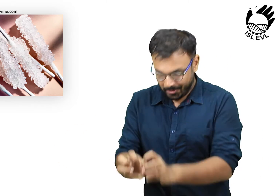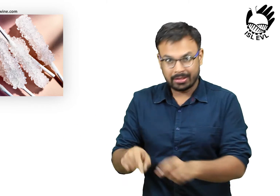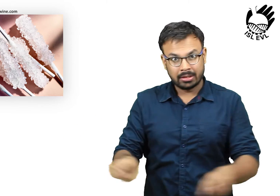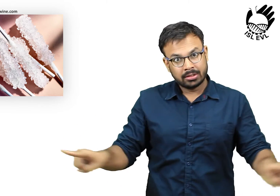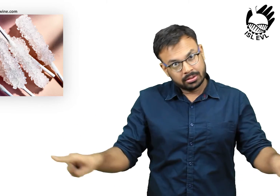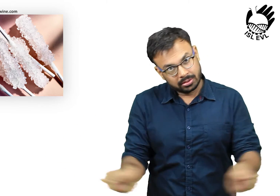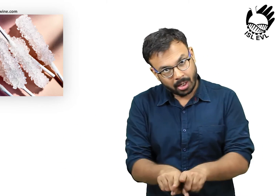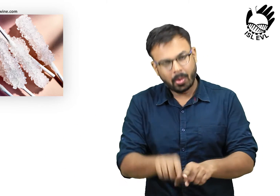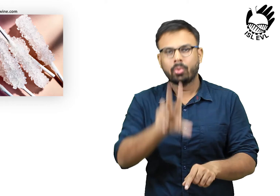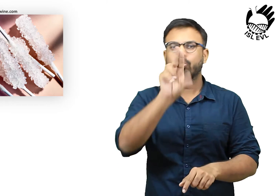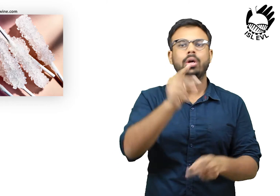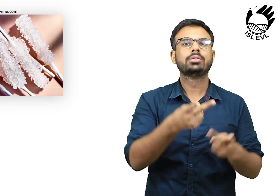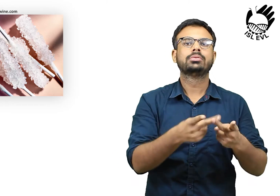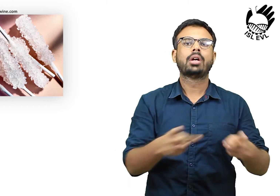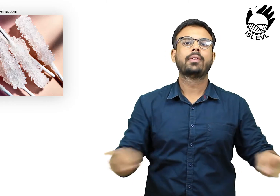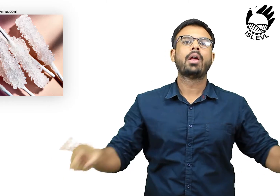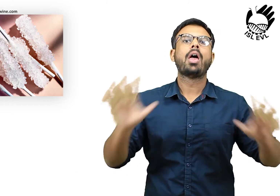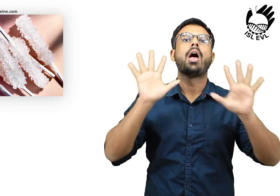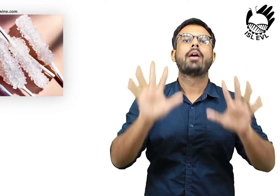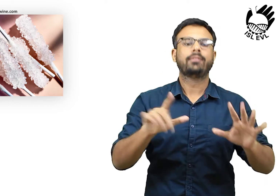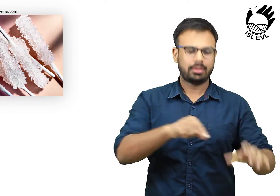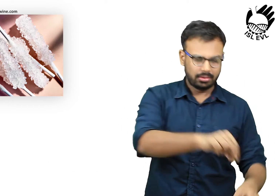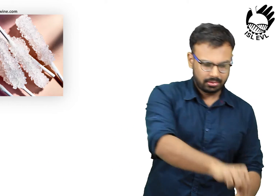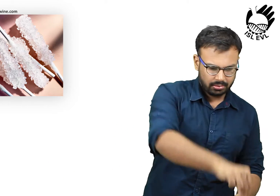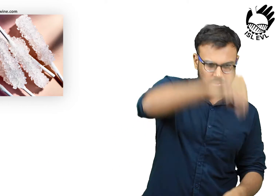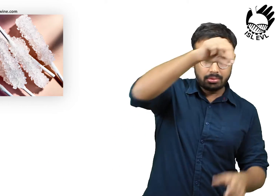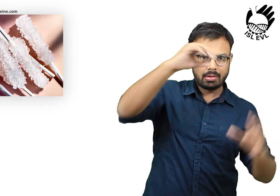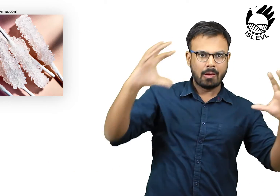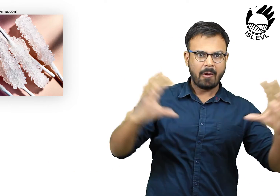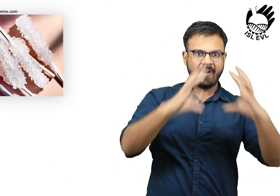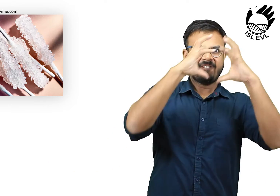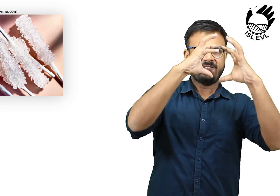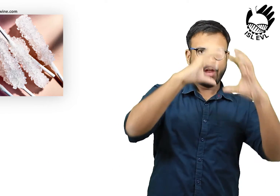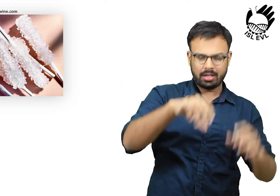and identify the biggest single crystal from your cup.